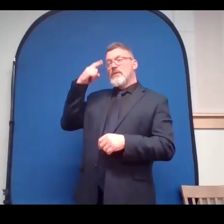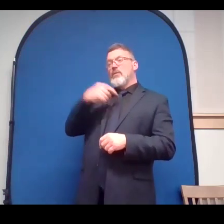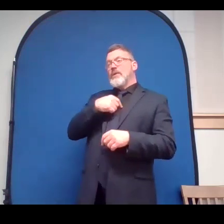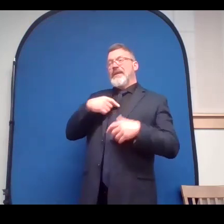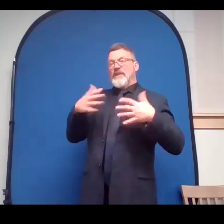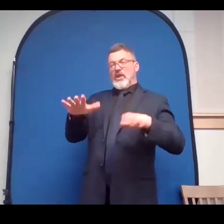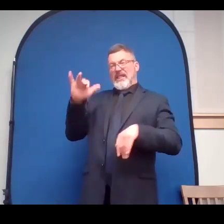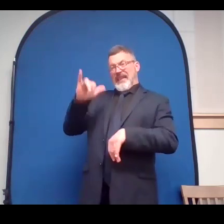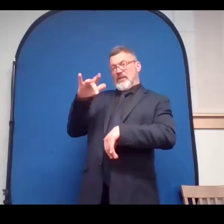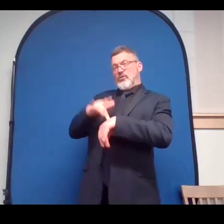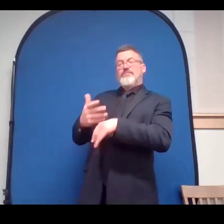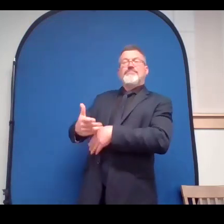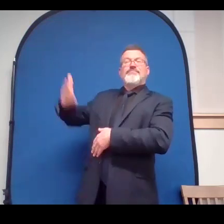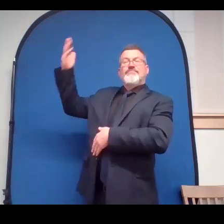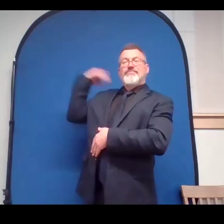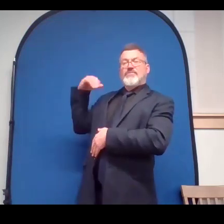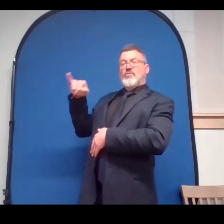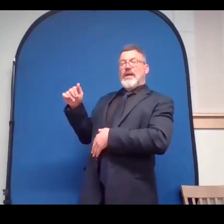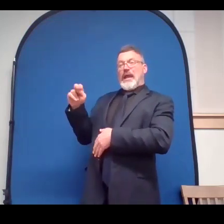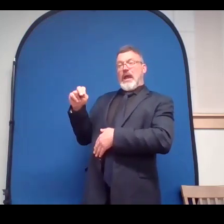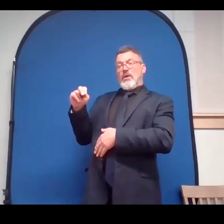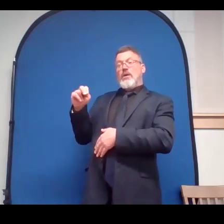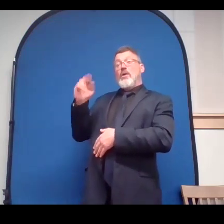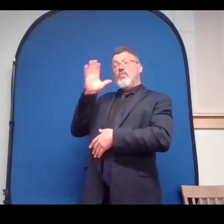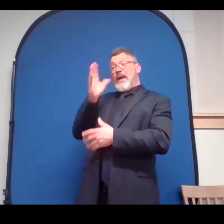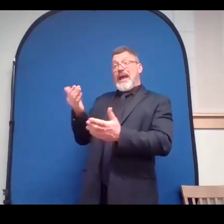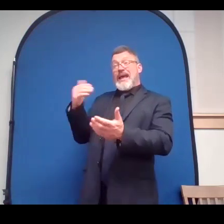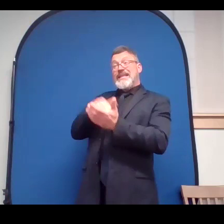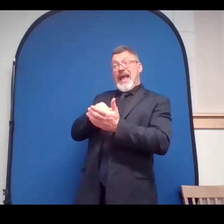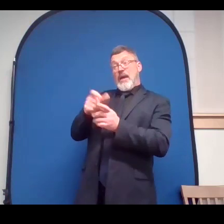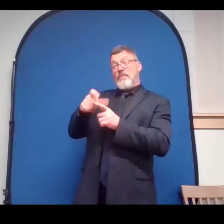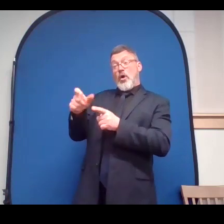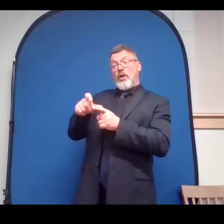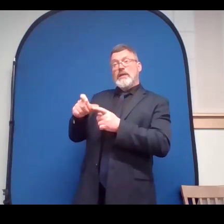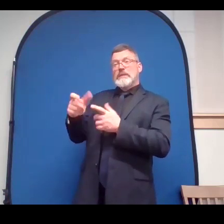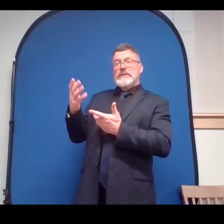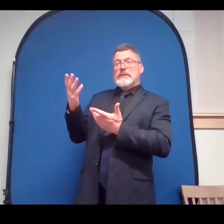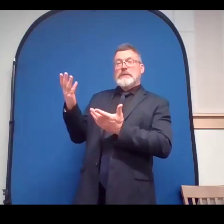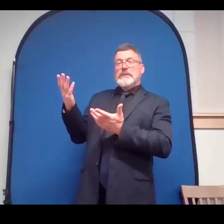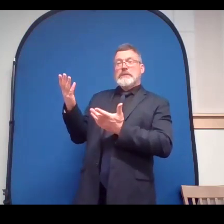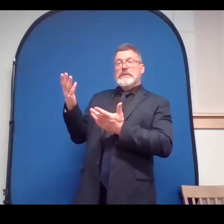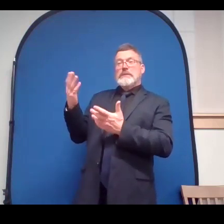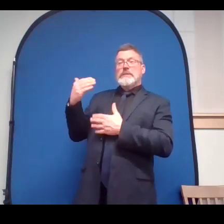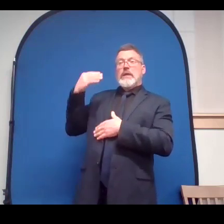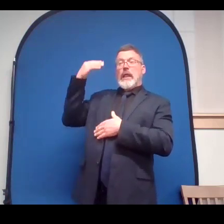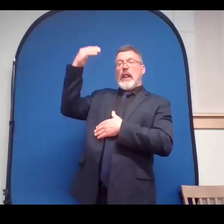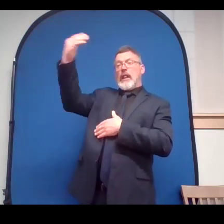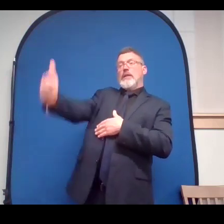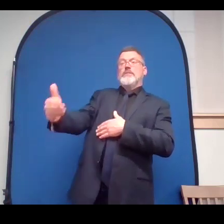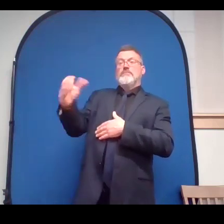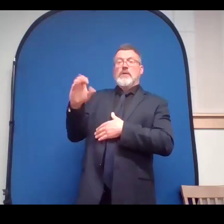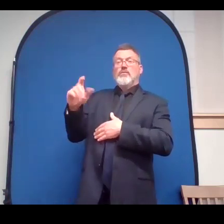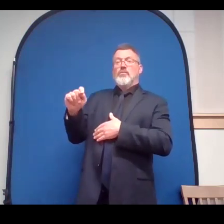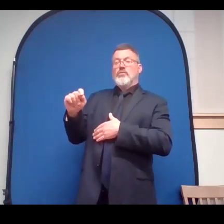time we would have utilized or pulled out those weapons, if you will, would have been for October's battle assembly, outside of having